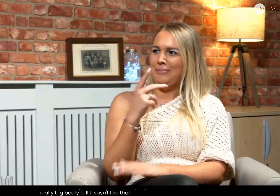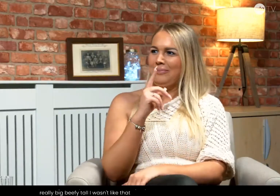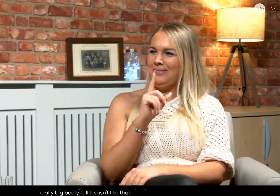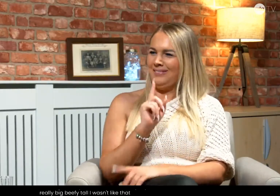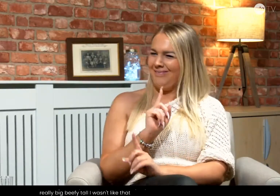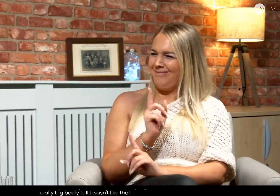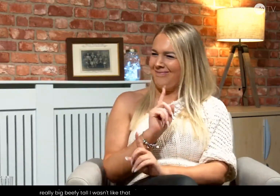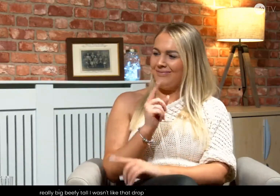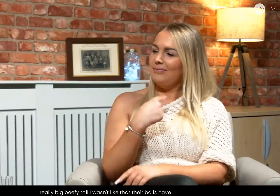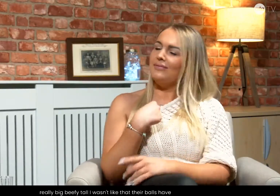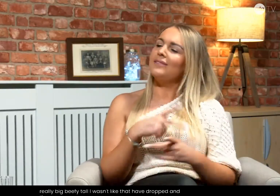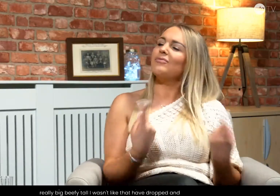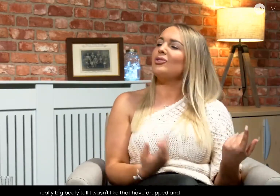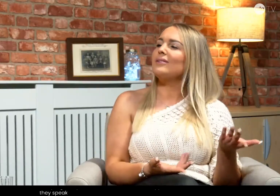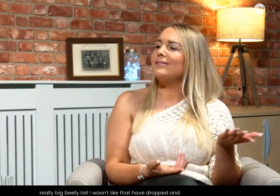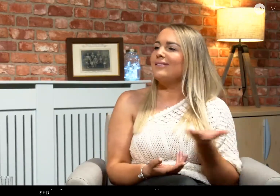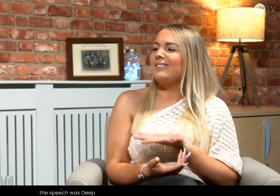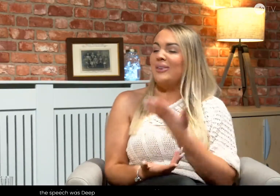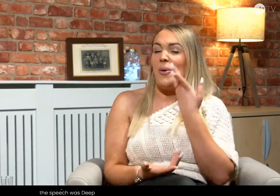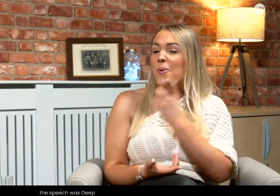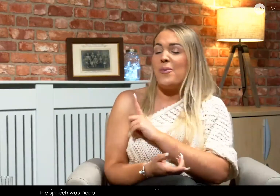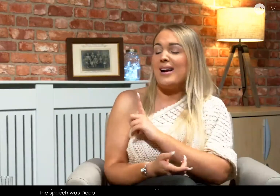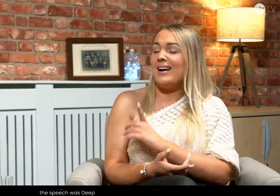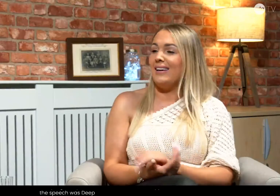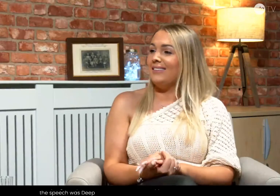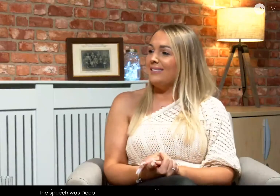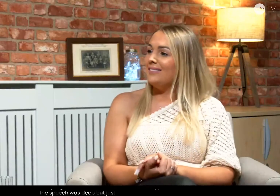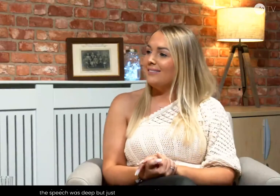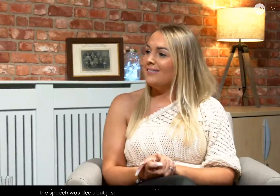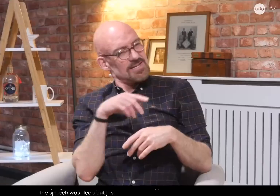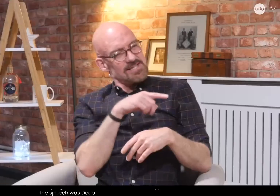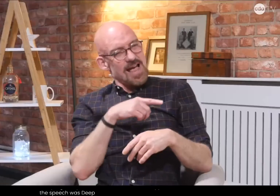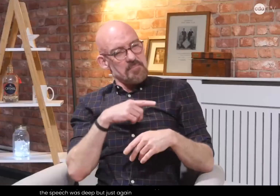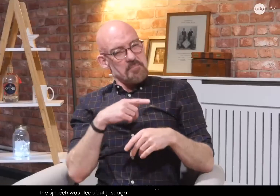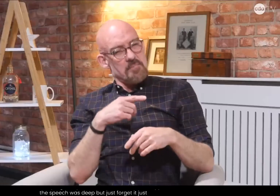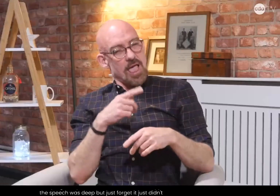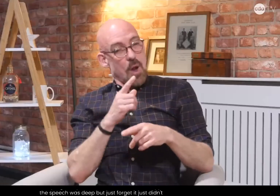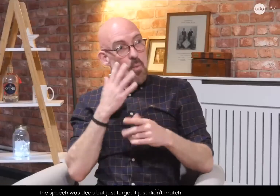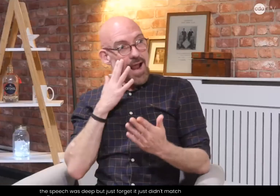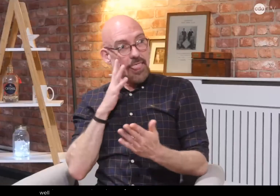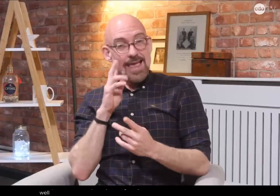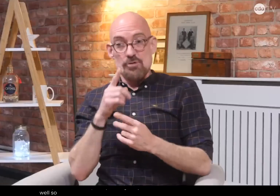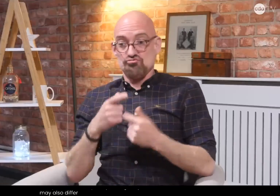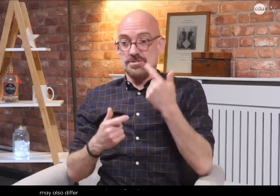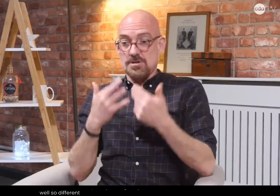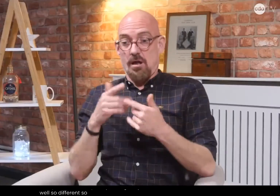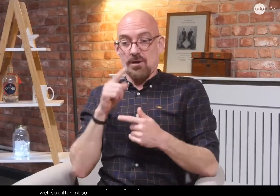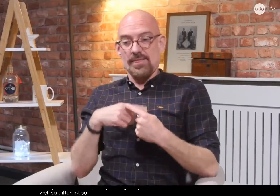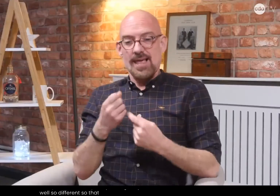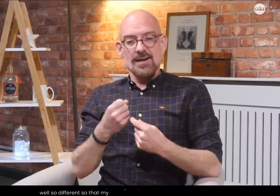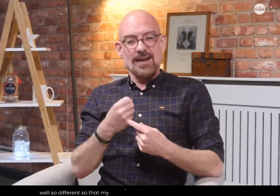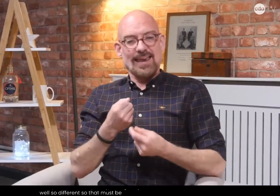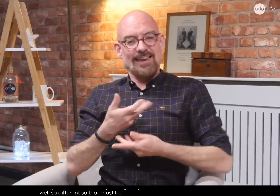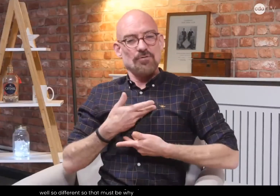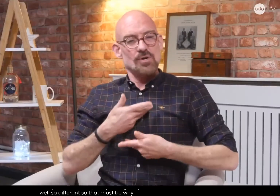speech was deep. But it just didn't match me. I was so different. So that must be why.